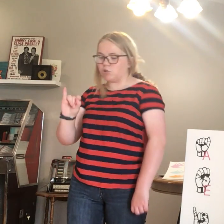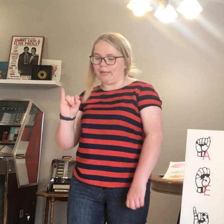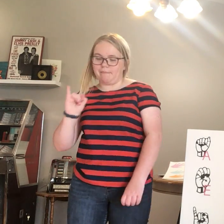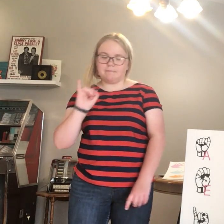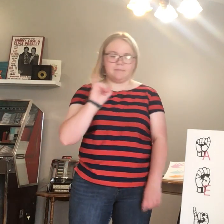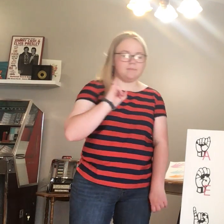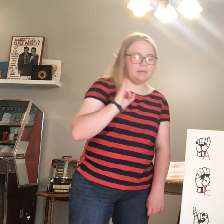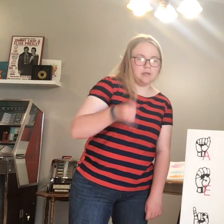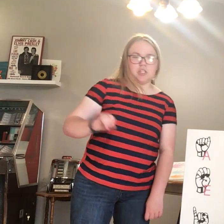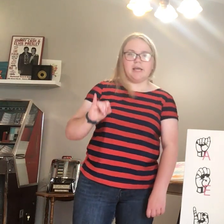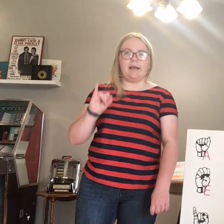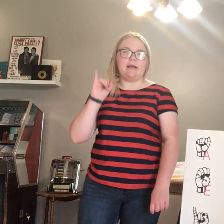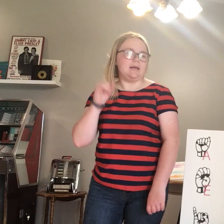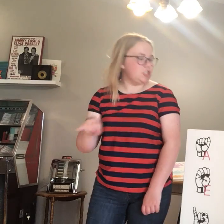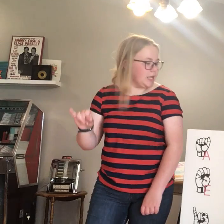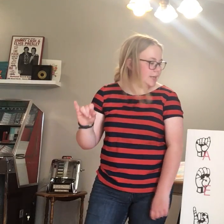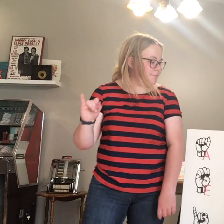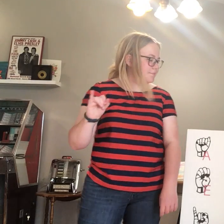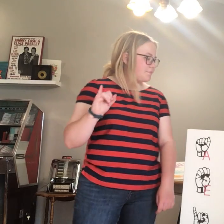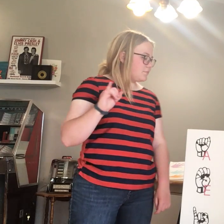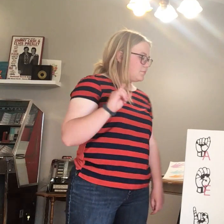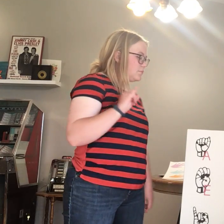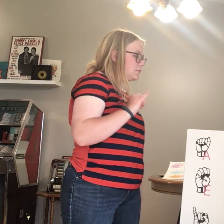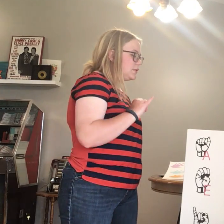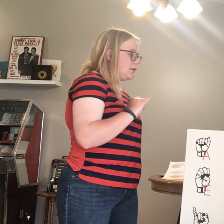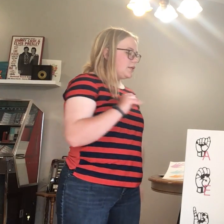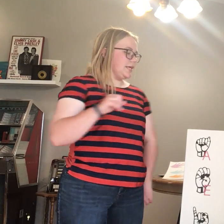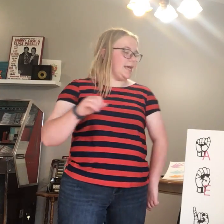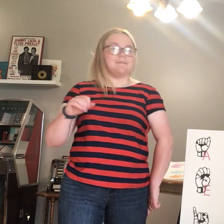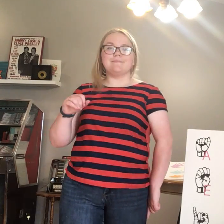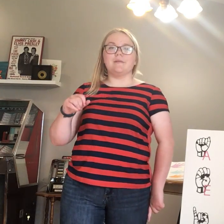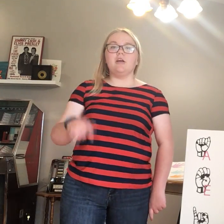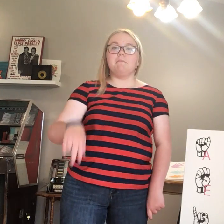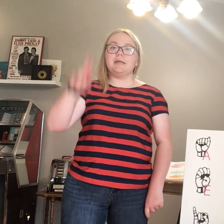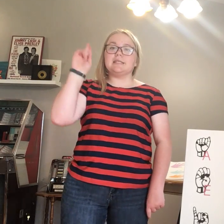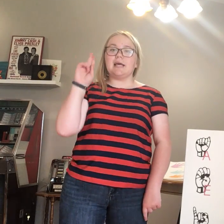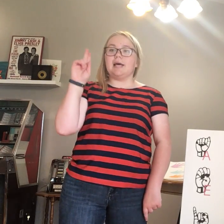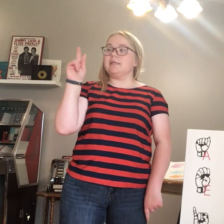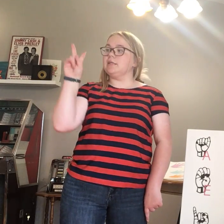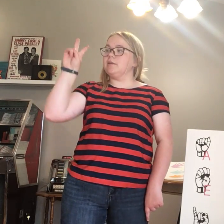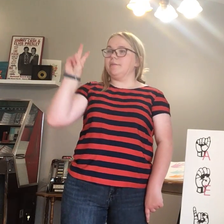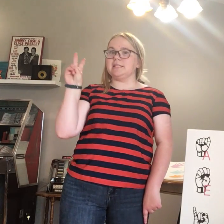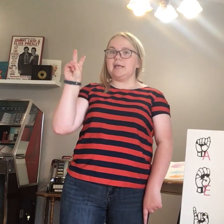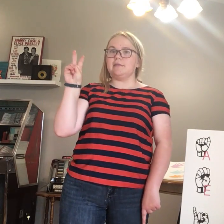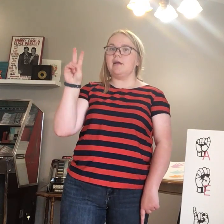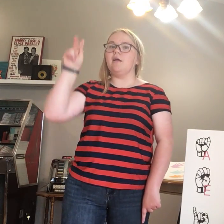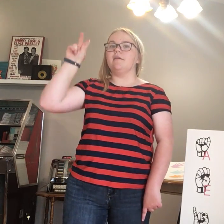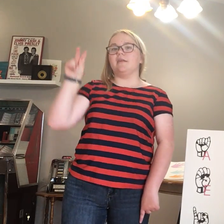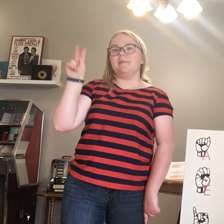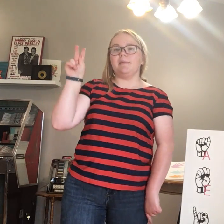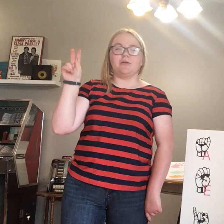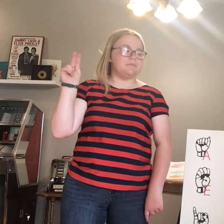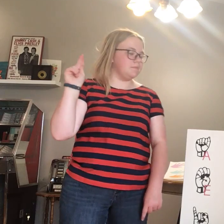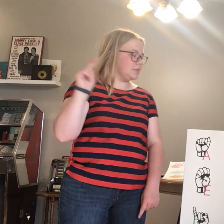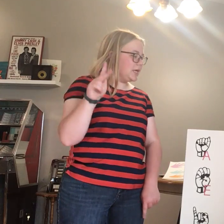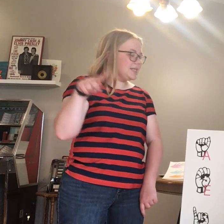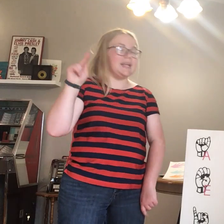it. J, J. K. P sign, thumb in the middle. That is